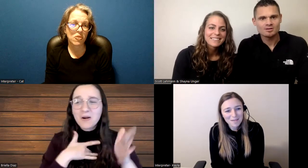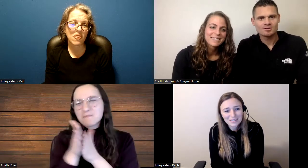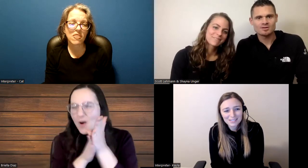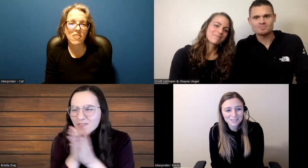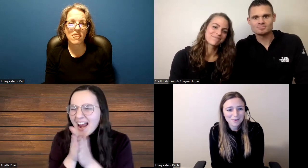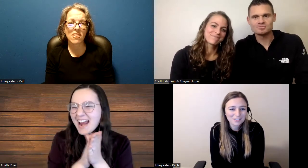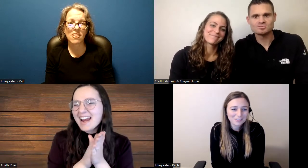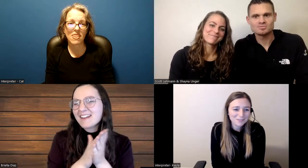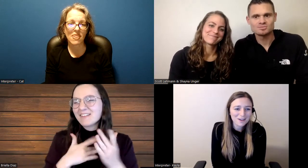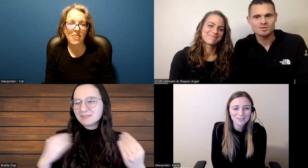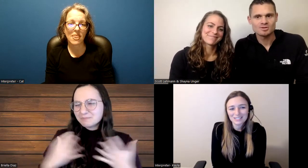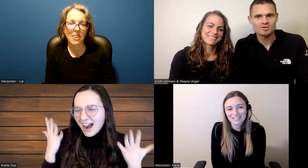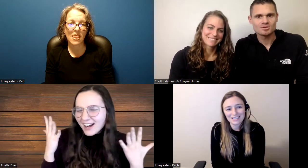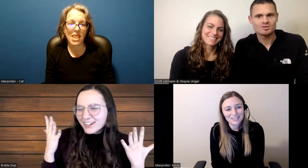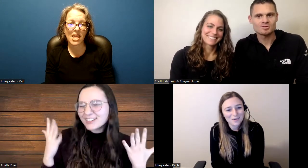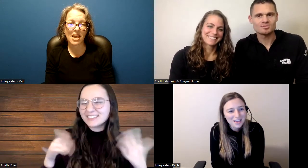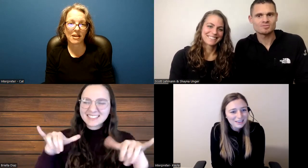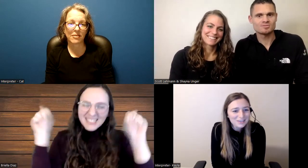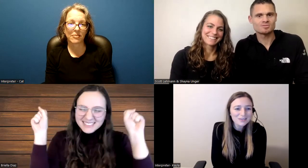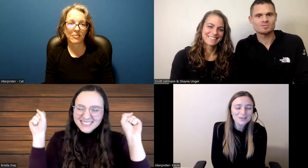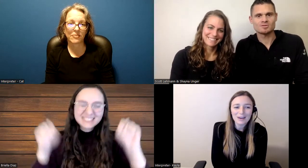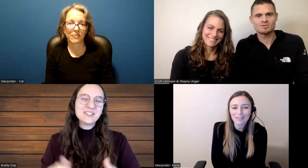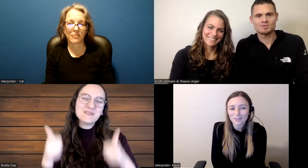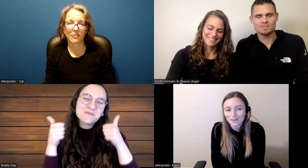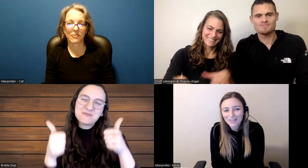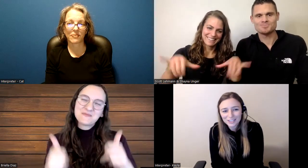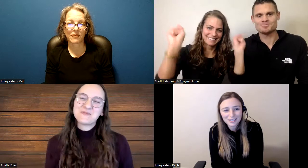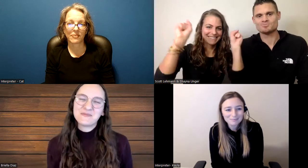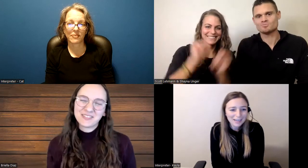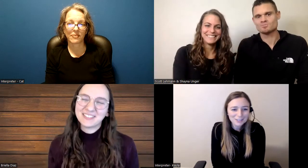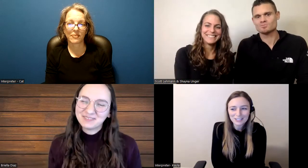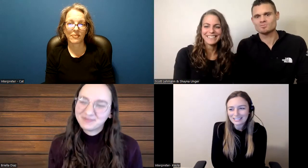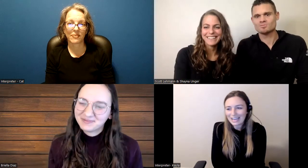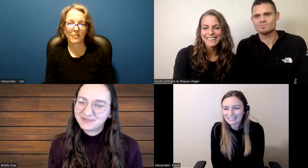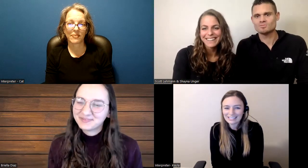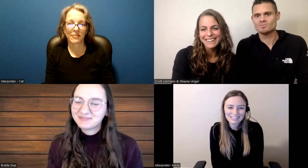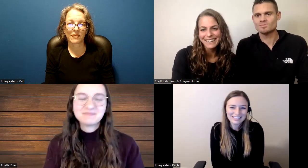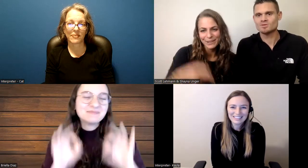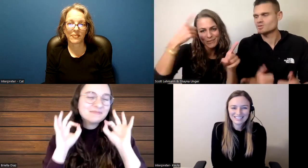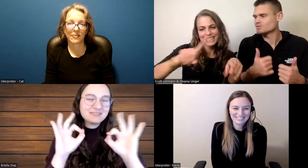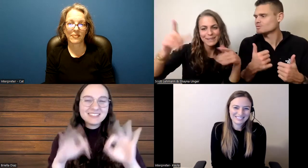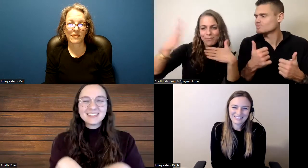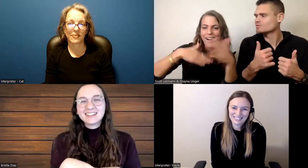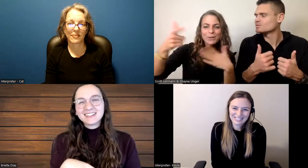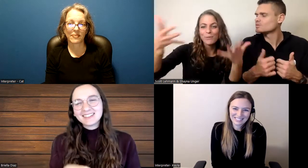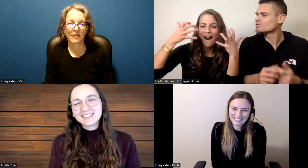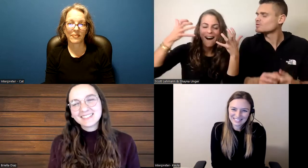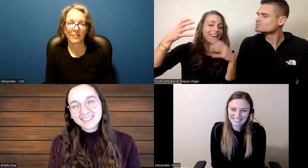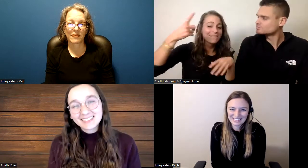People's comments are so wonderful. Everyone says, you know, thank you. I love your motivation, passion. Yes.